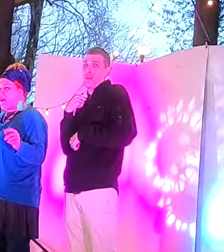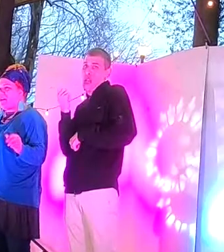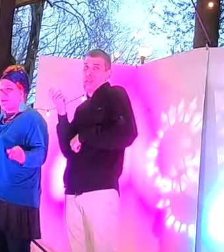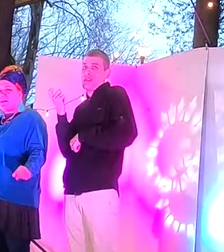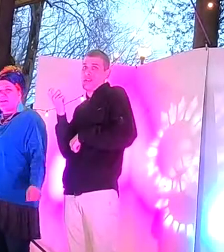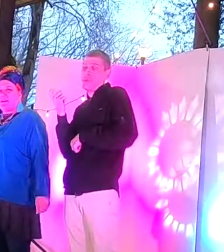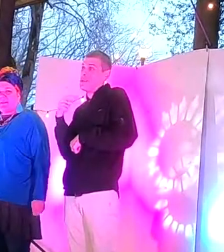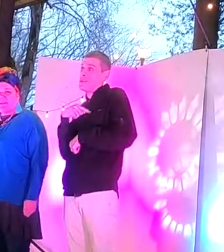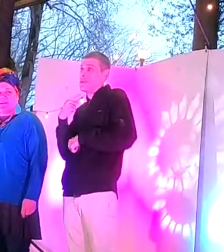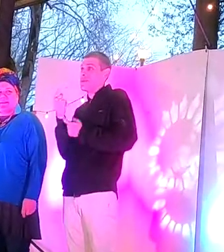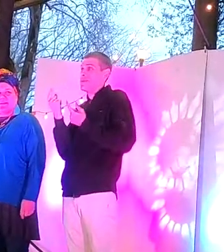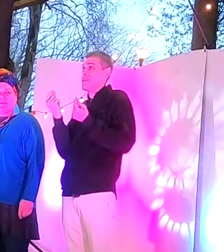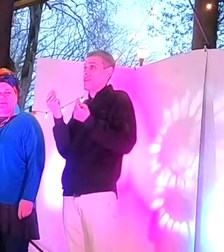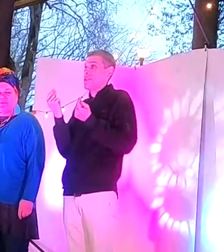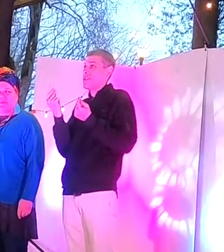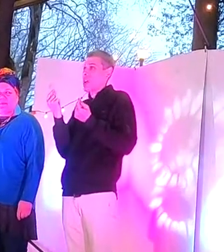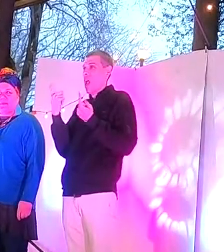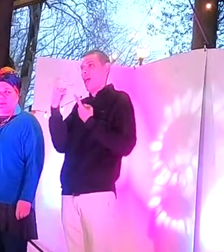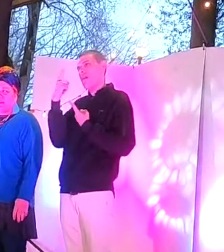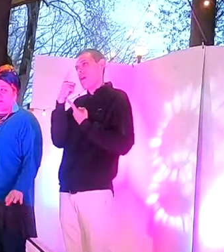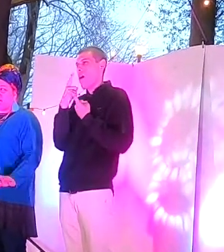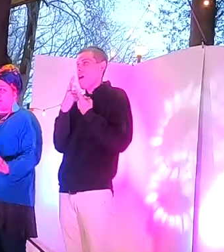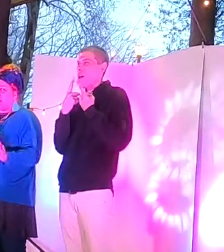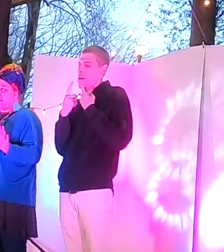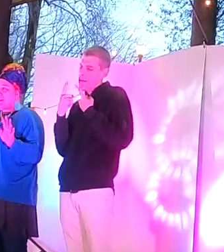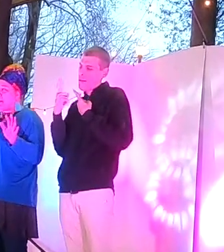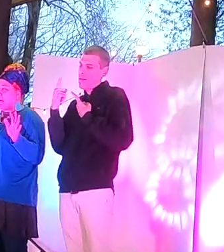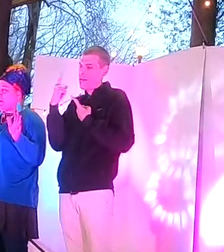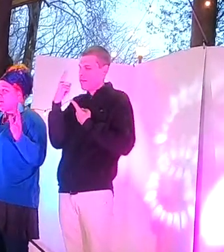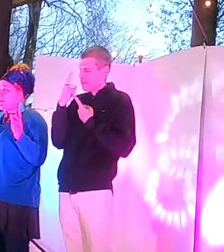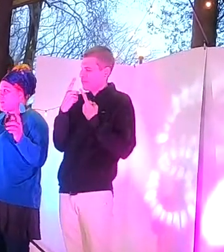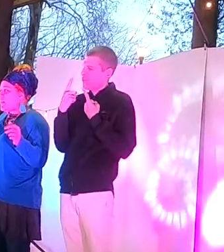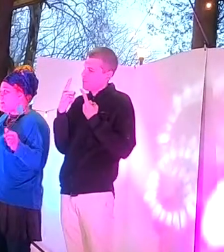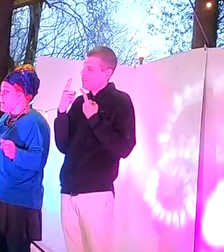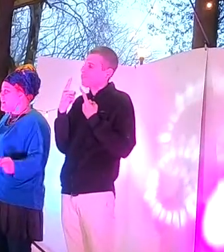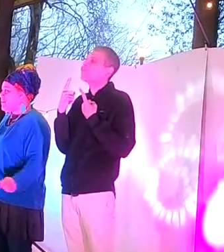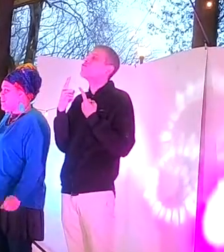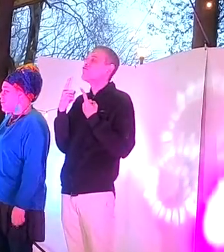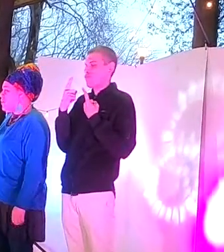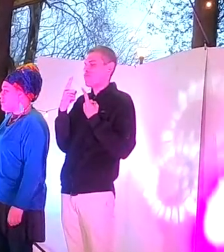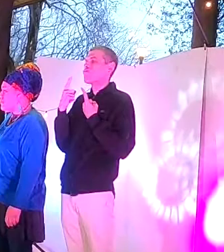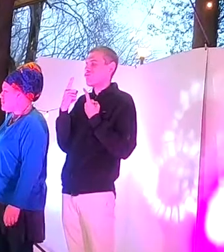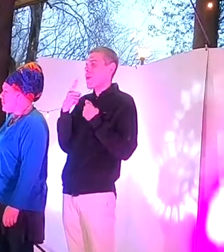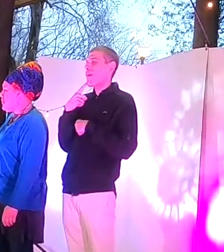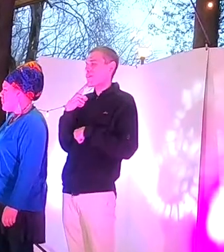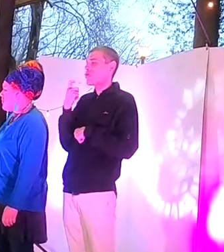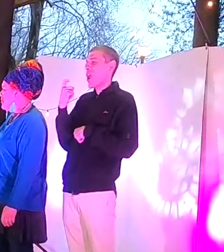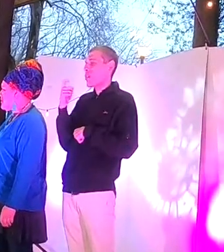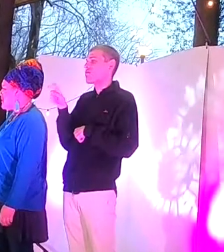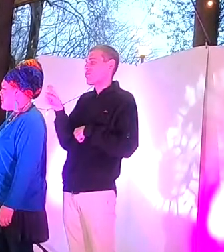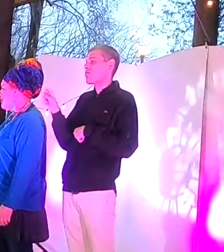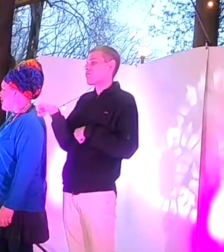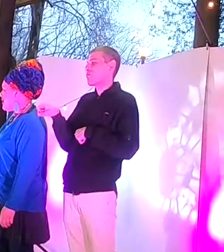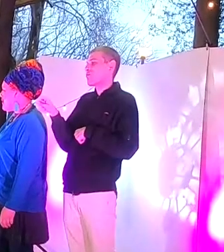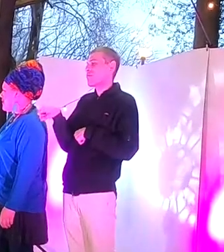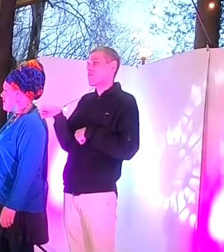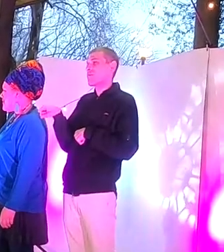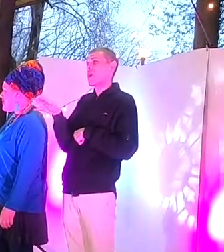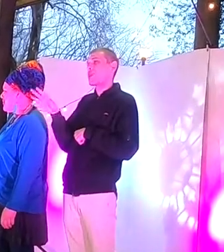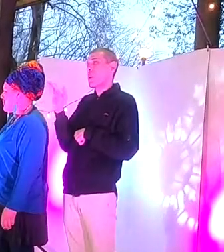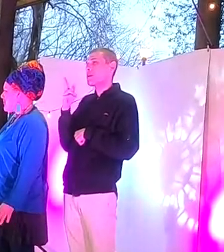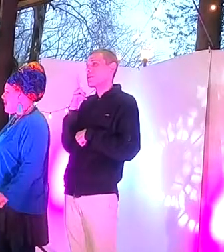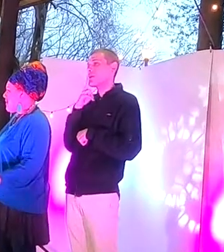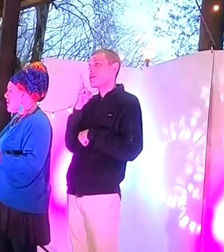I thought on this. Yes, I'm jealous, I suppose, of her